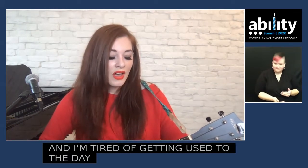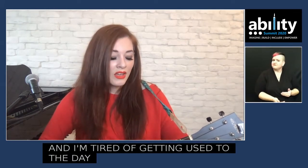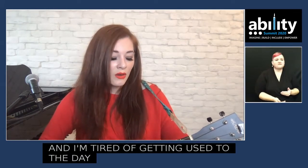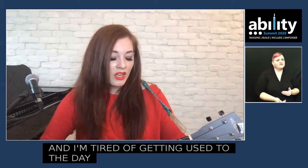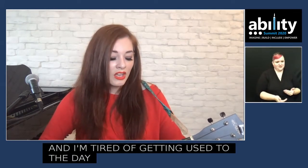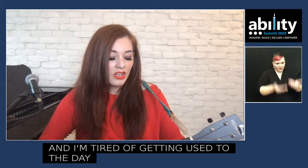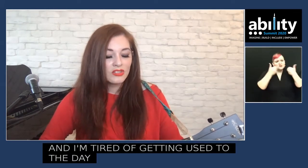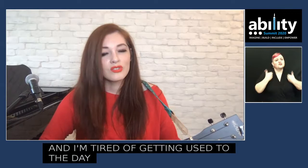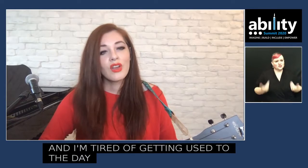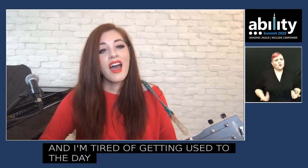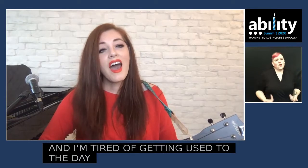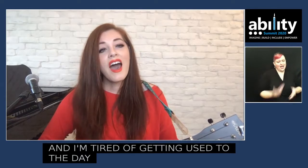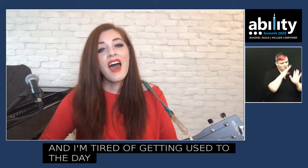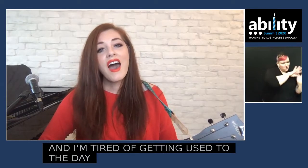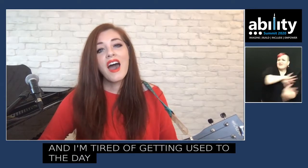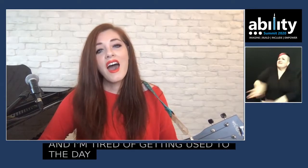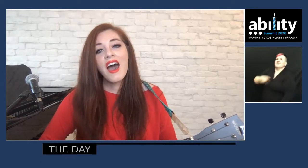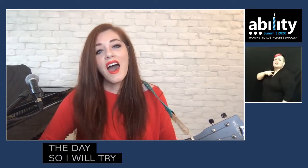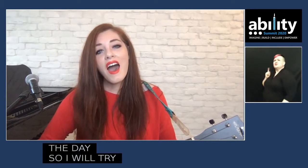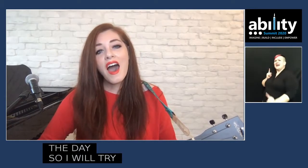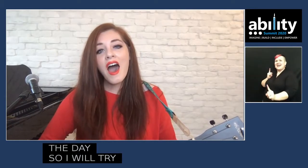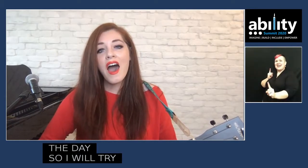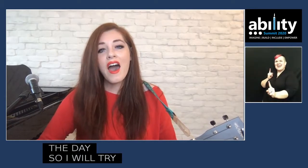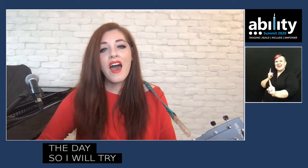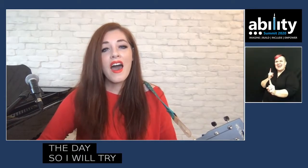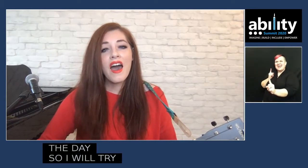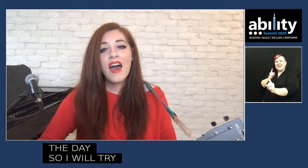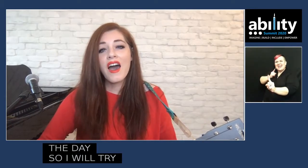So I will try.